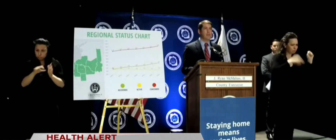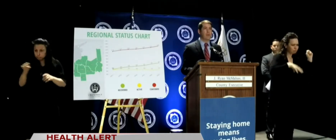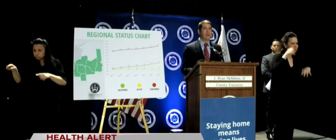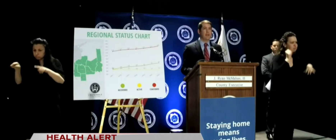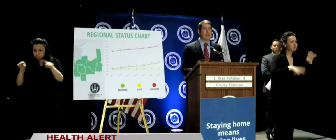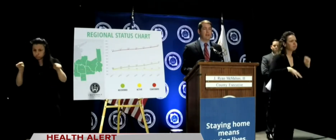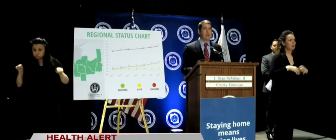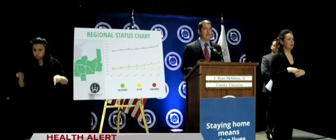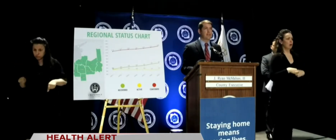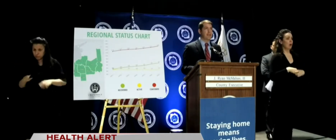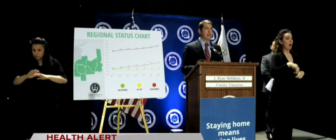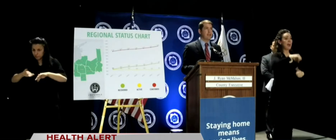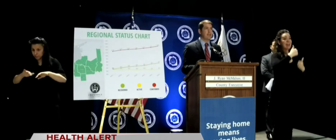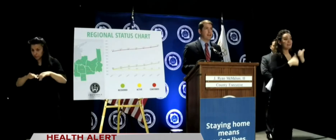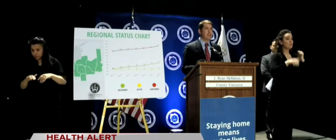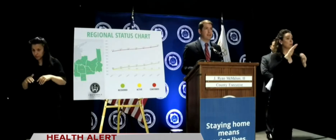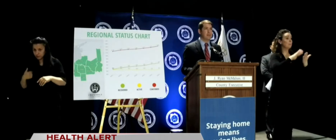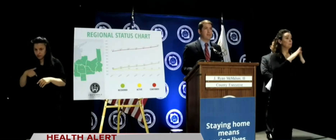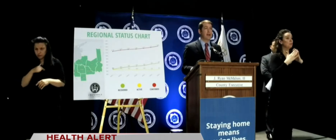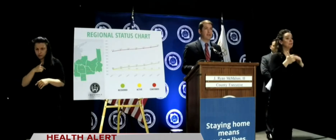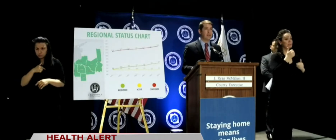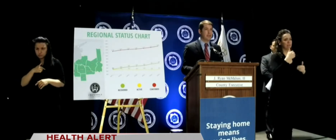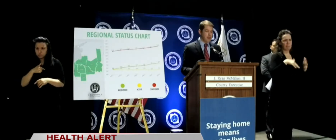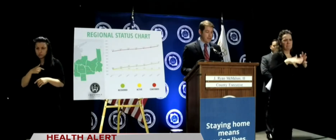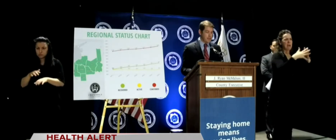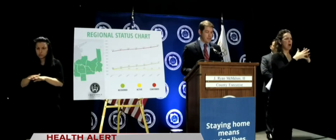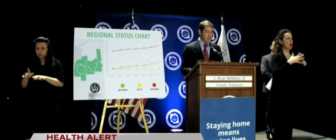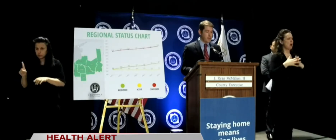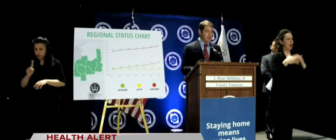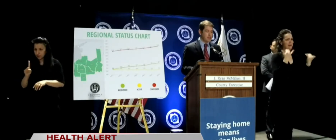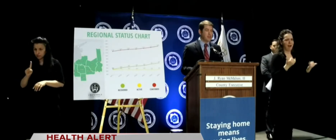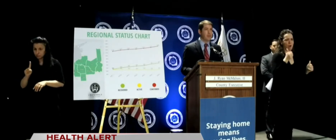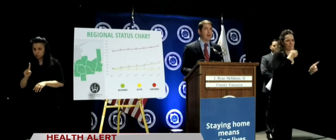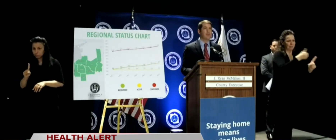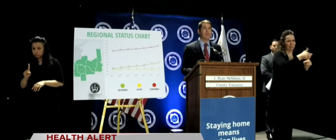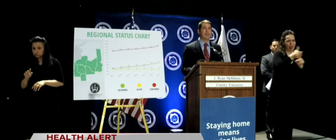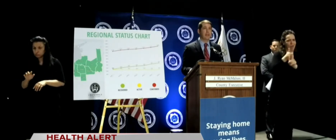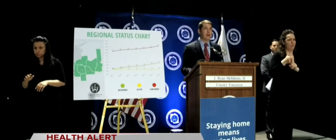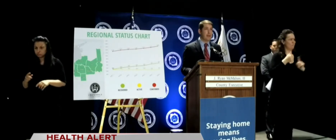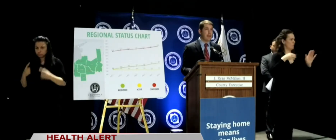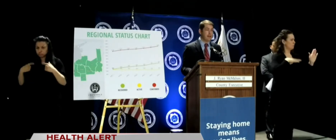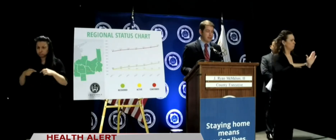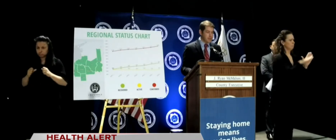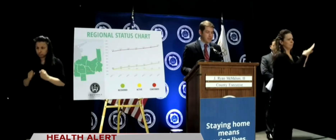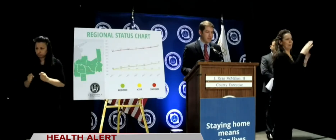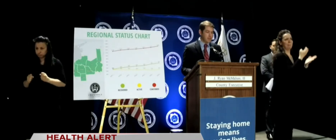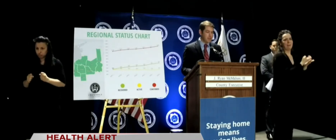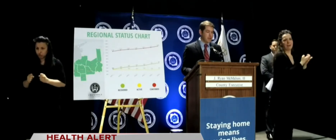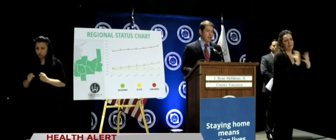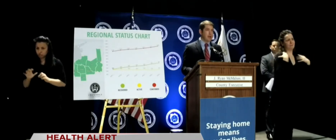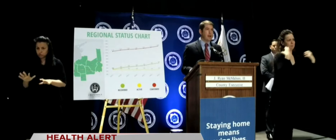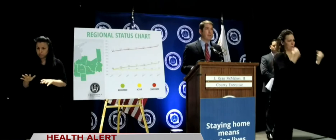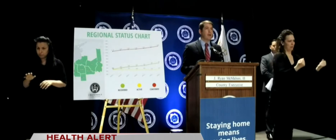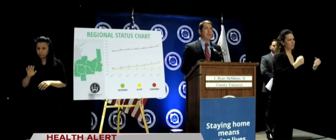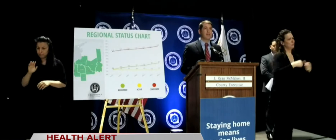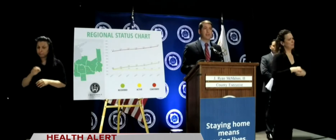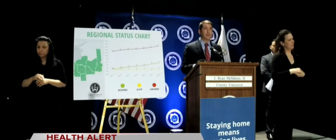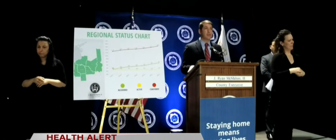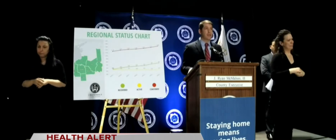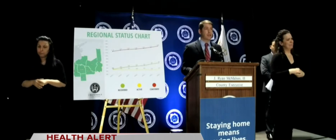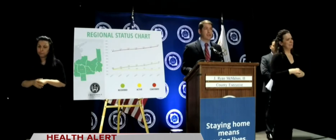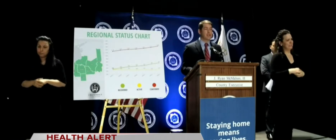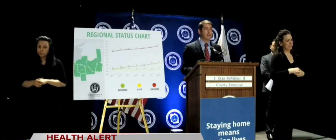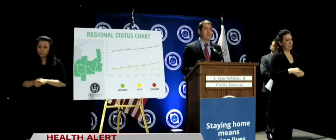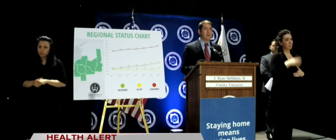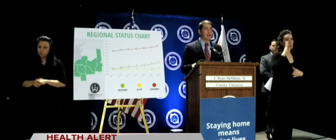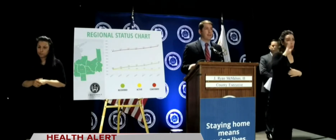areas that we have excelled and invested in prior to this crisis and will continue to after? Things like unmanned aerial systems, the Syracuse